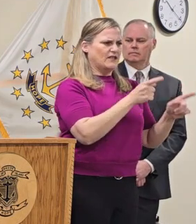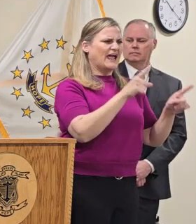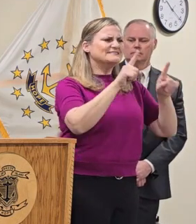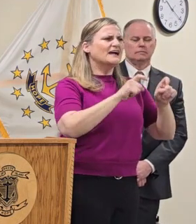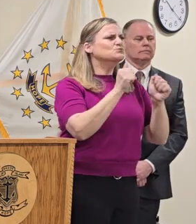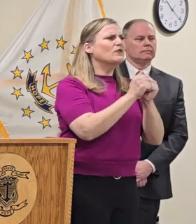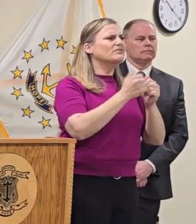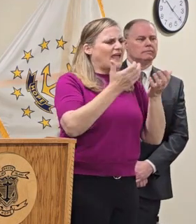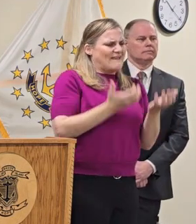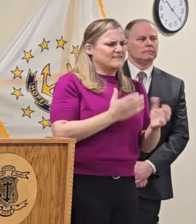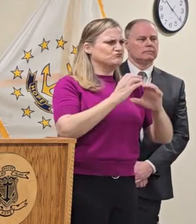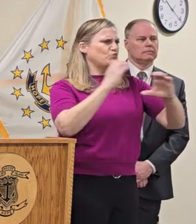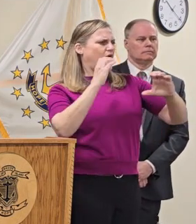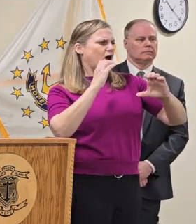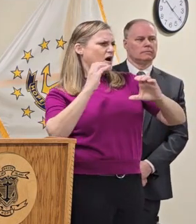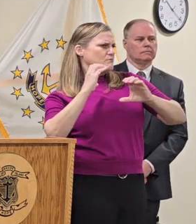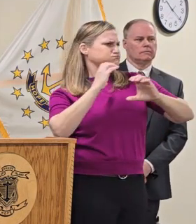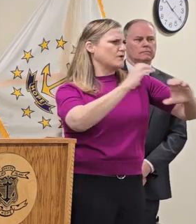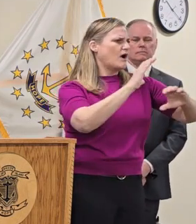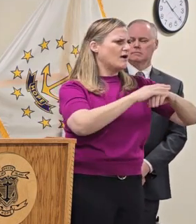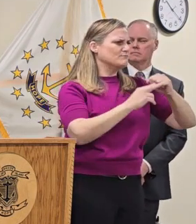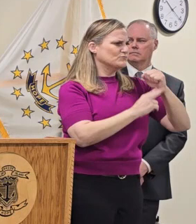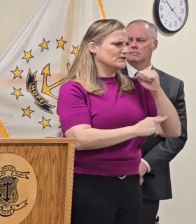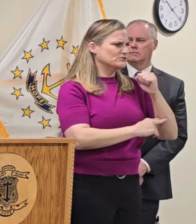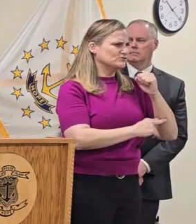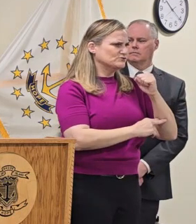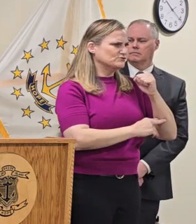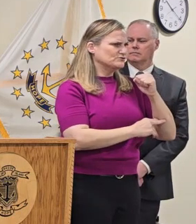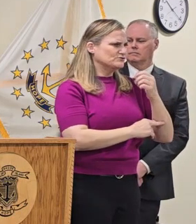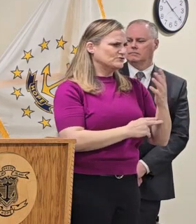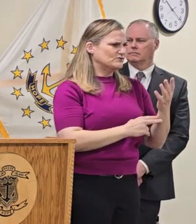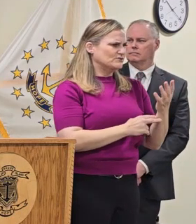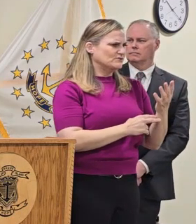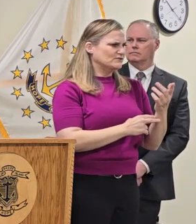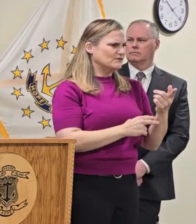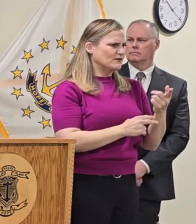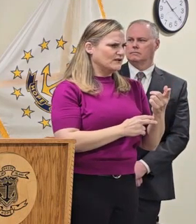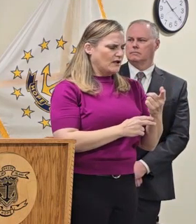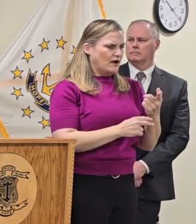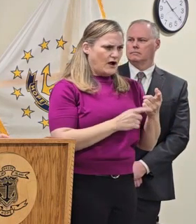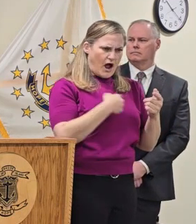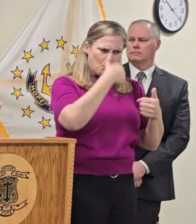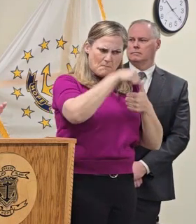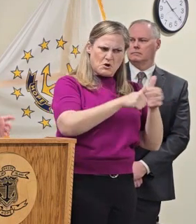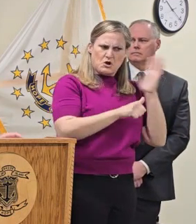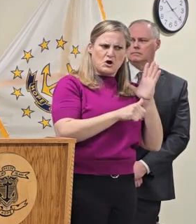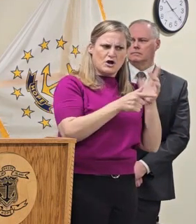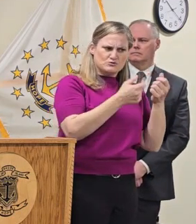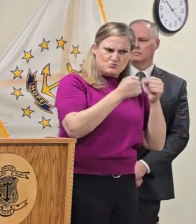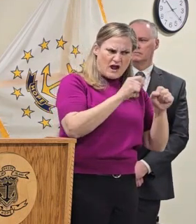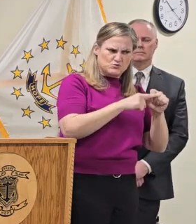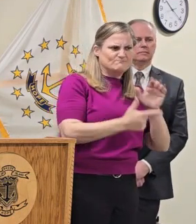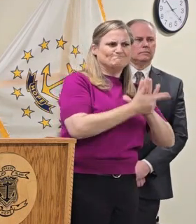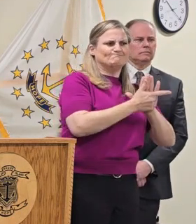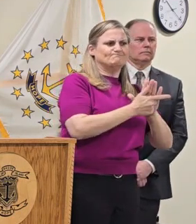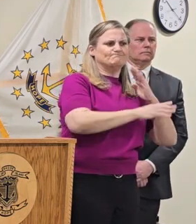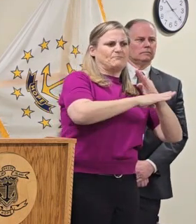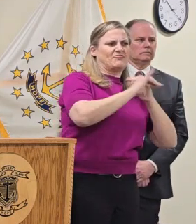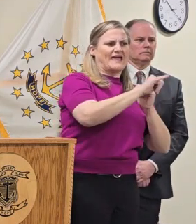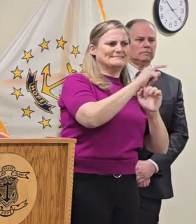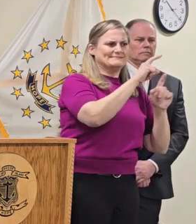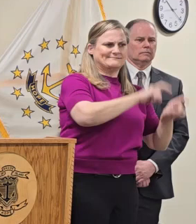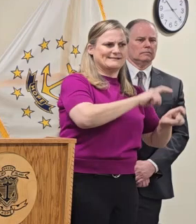time. Does that surprise you, and is that part of your evaluation? That'll be part of the evaluation. I'm